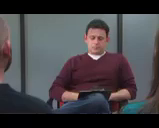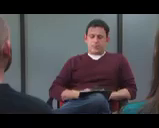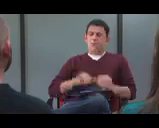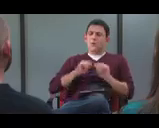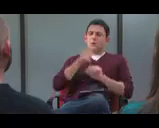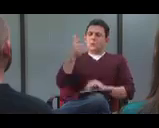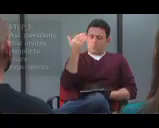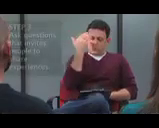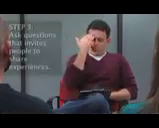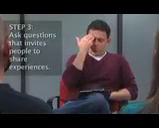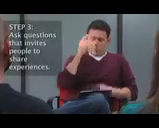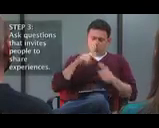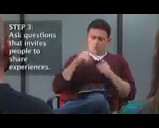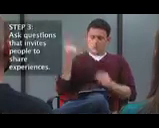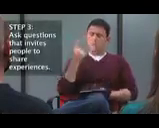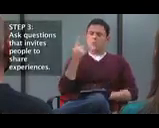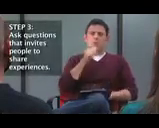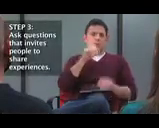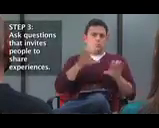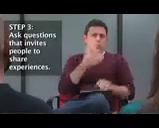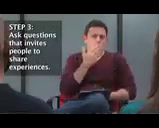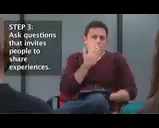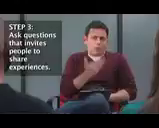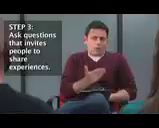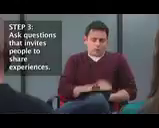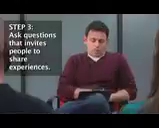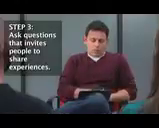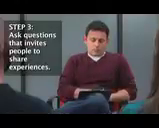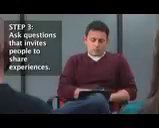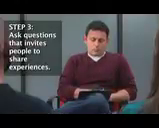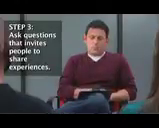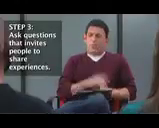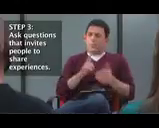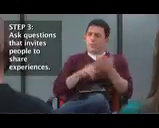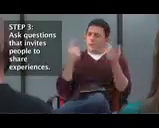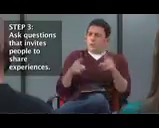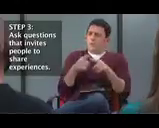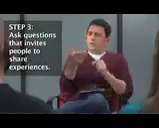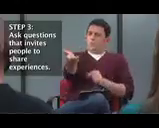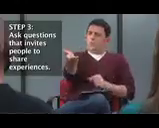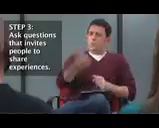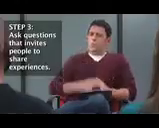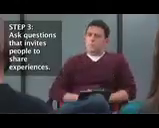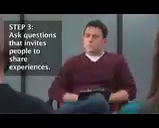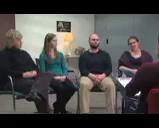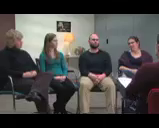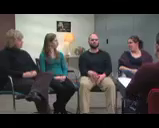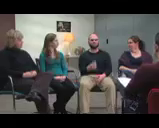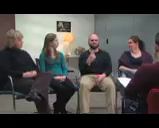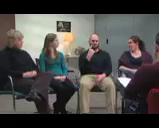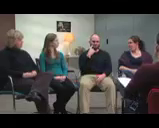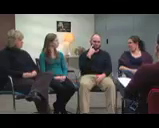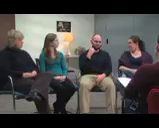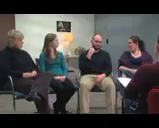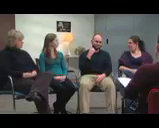How do you know when someone's having a bad day? How or not doing well? What happens to you? Well, my brain gets kind